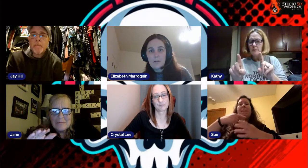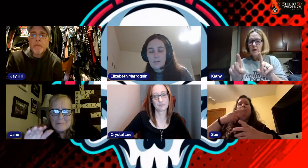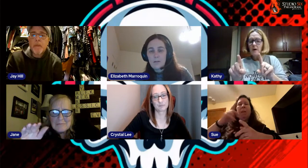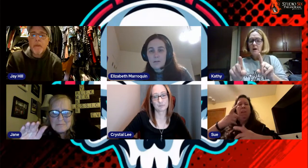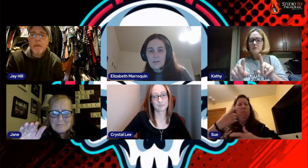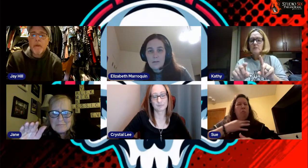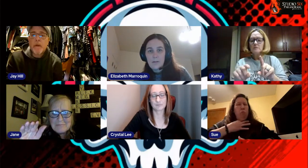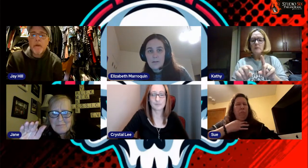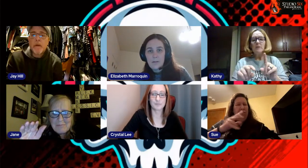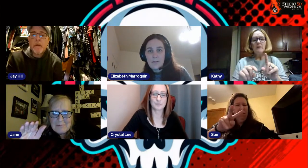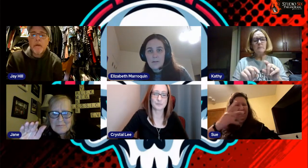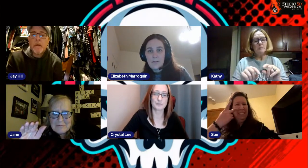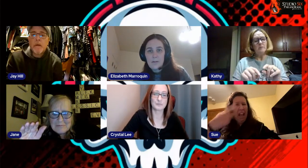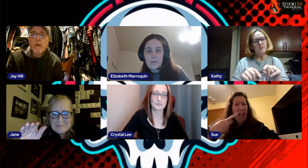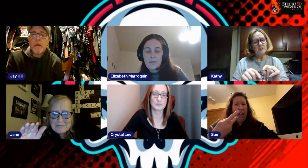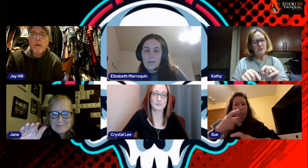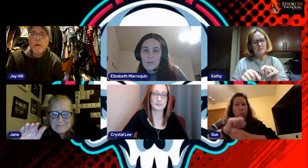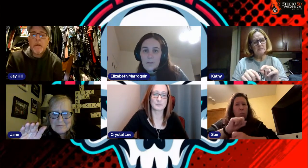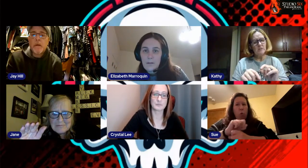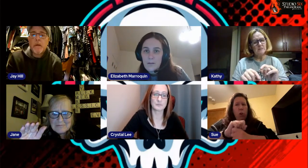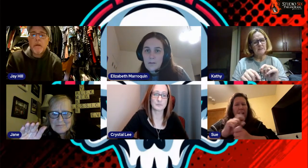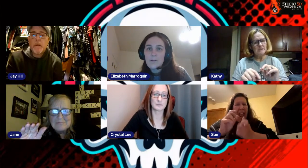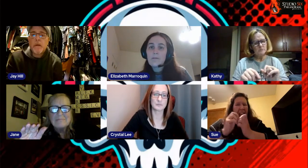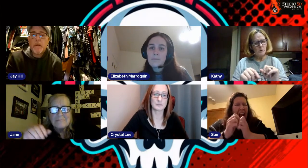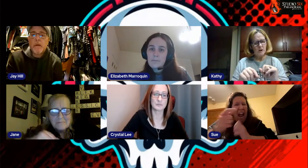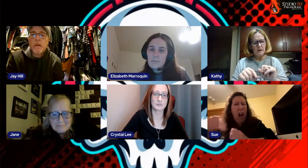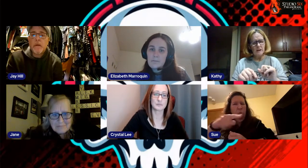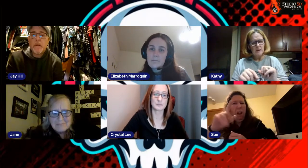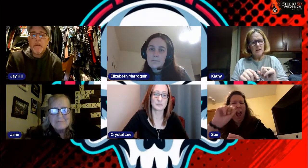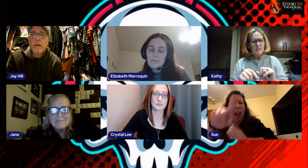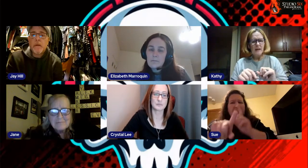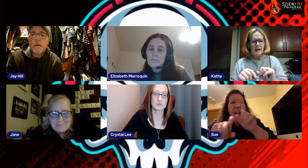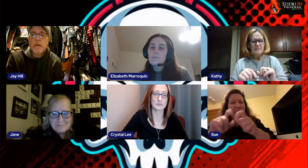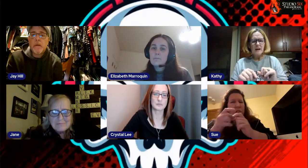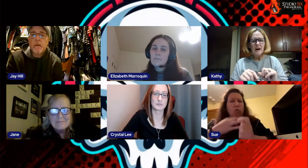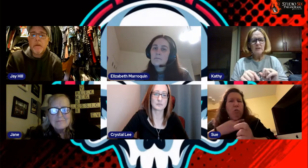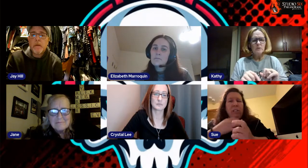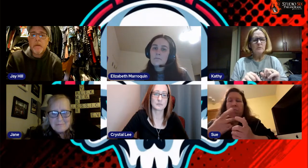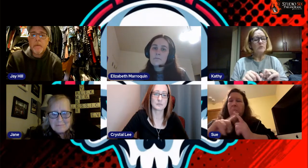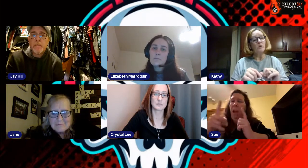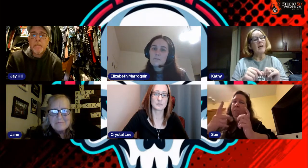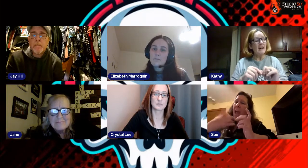question? So some of the hearing people, they're curious, so they see us working, and they ask,